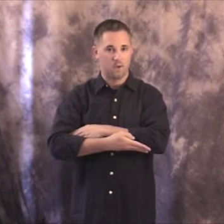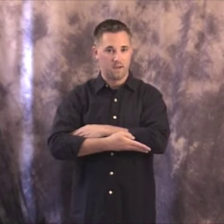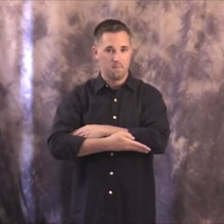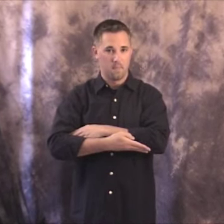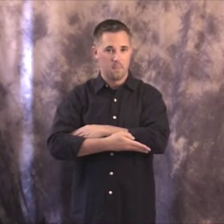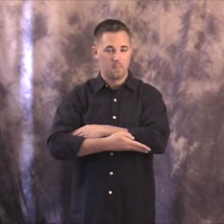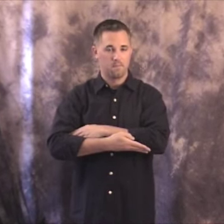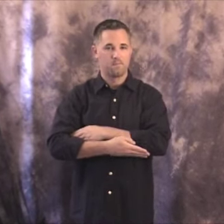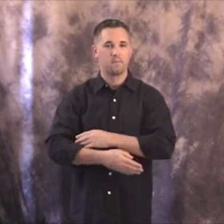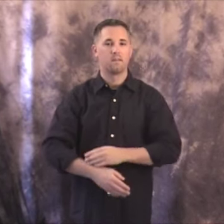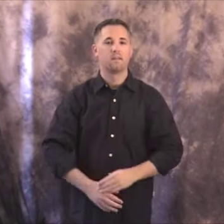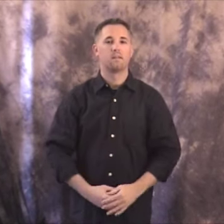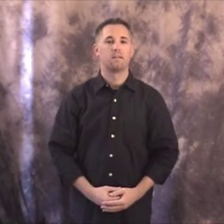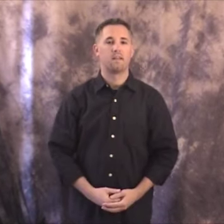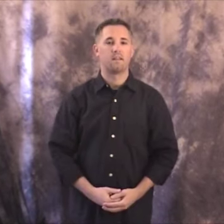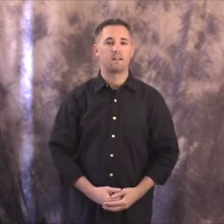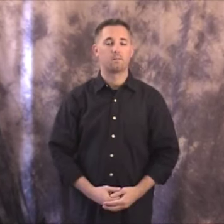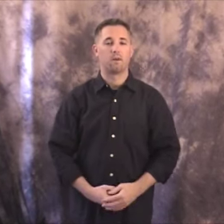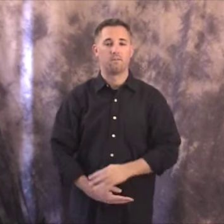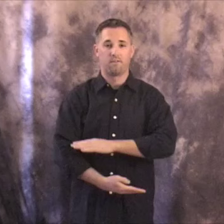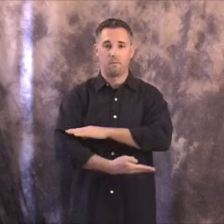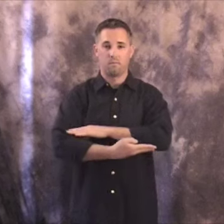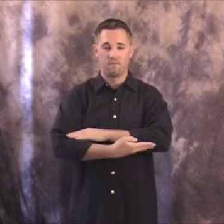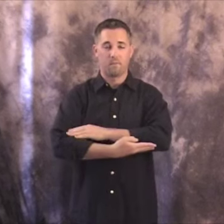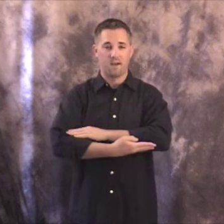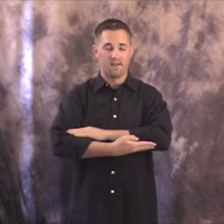Okay? Now the next part, from night.